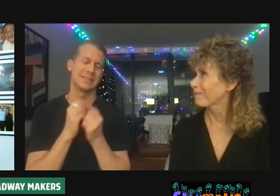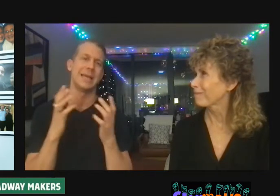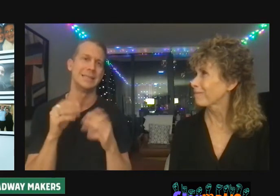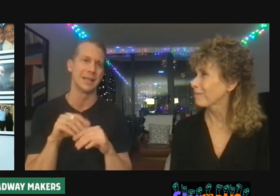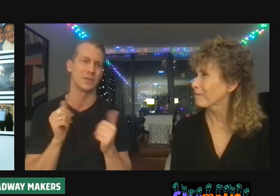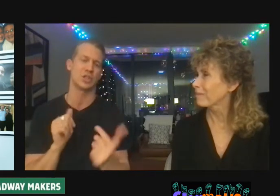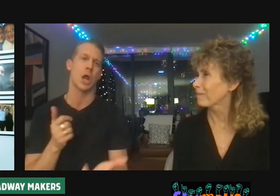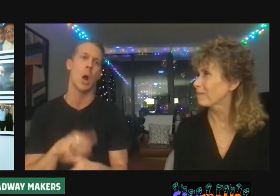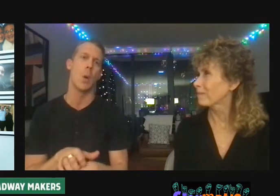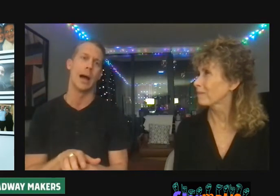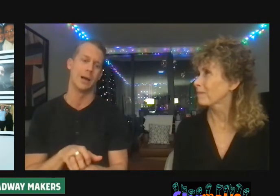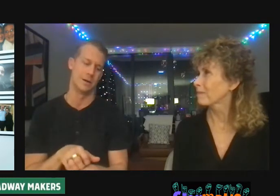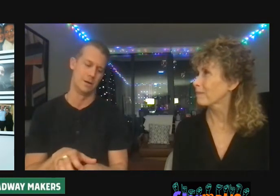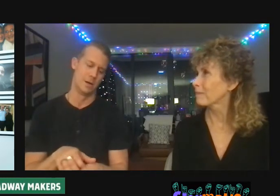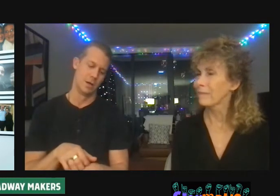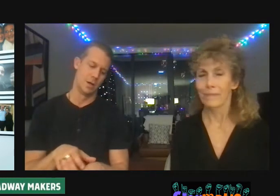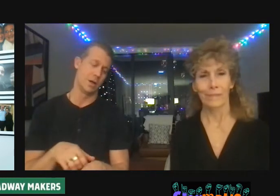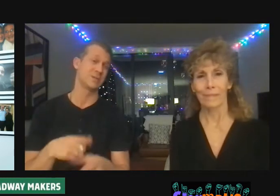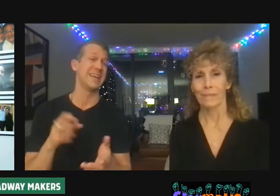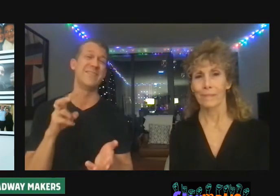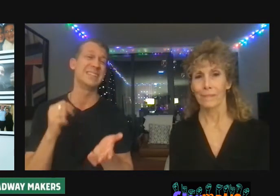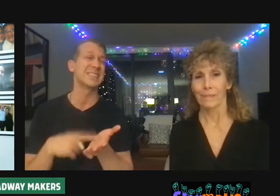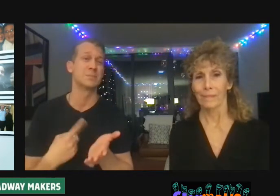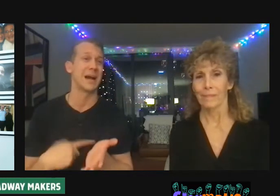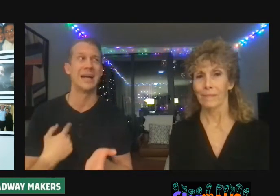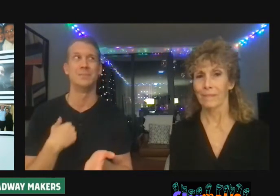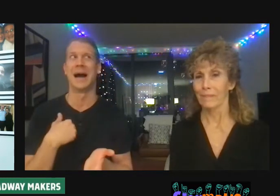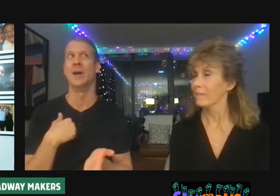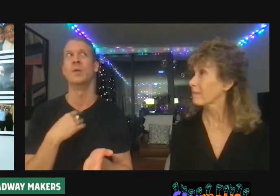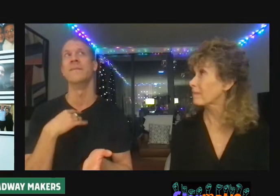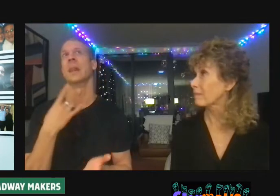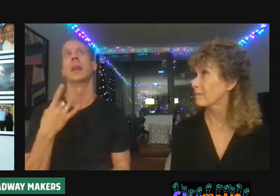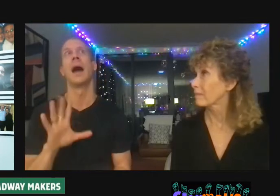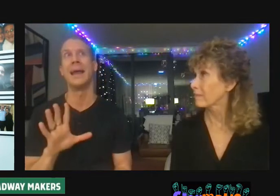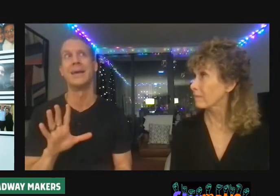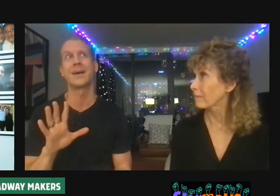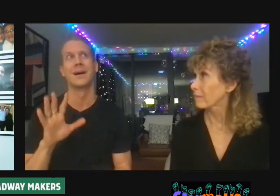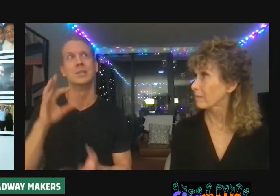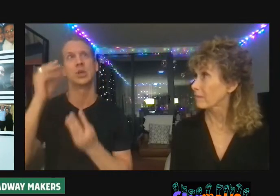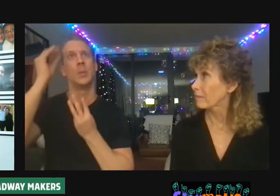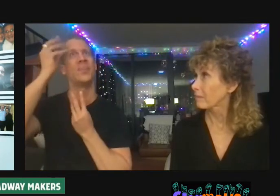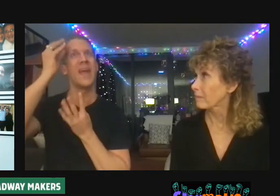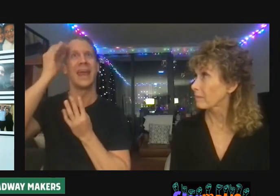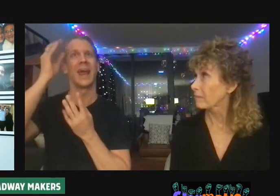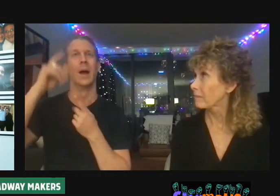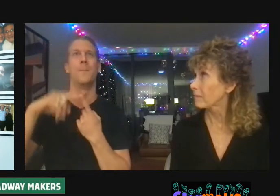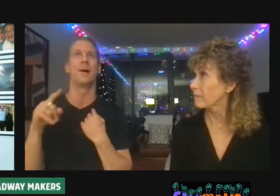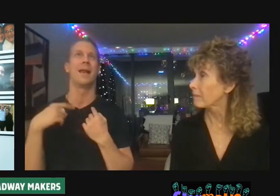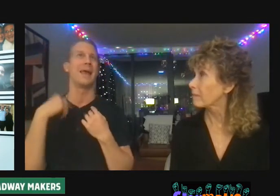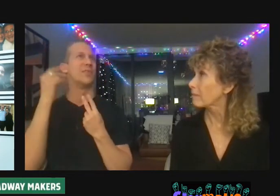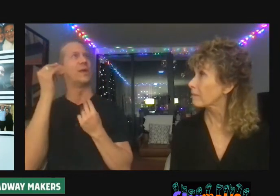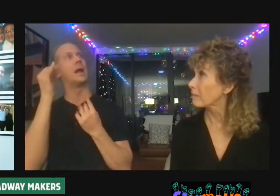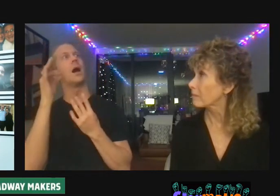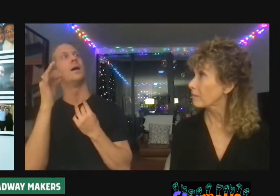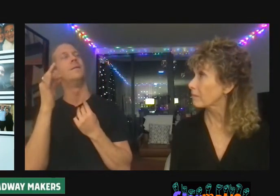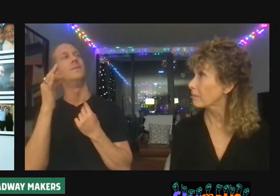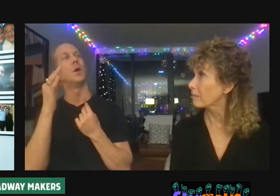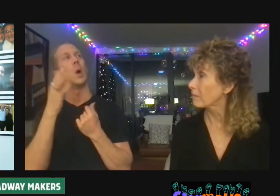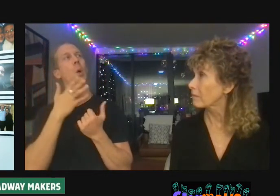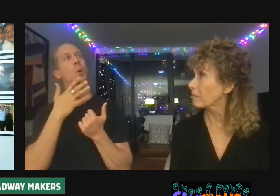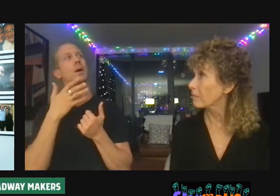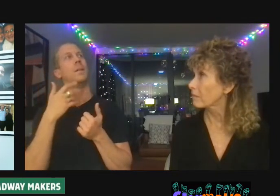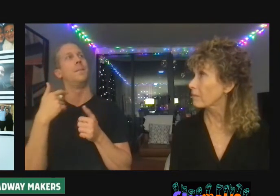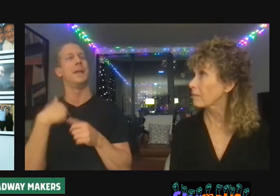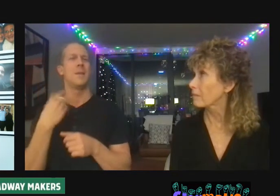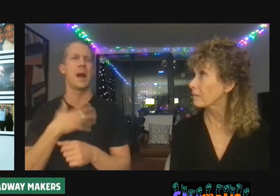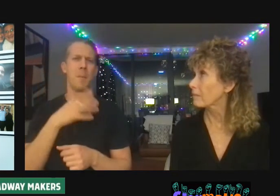parts or scene in the show. You know, even sometimes I wouldn't like to think when I think of, you